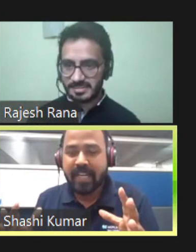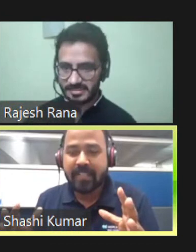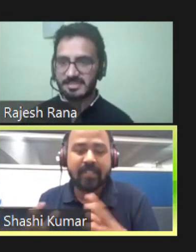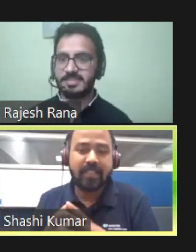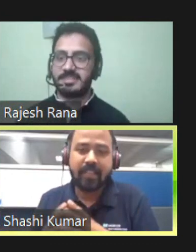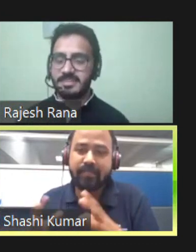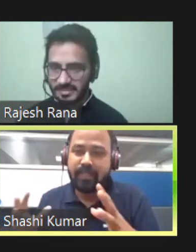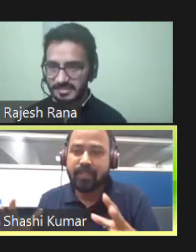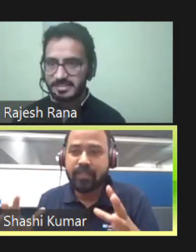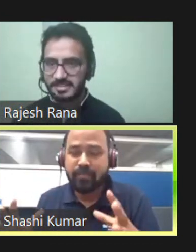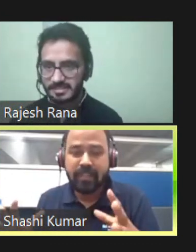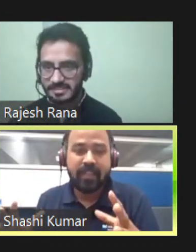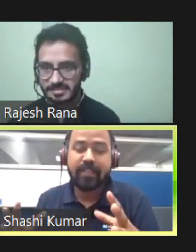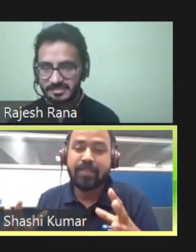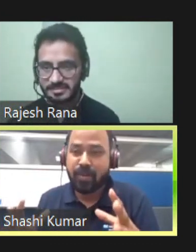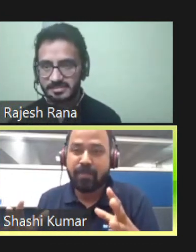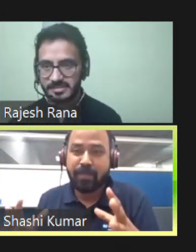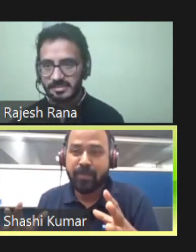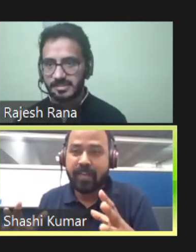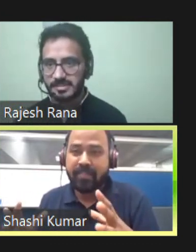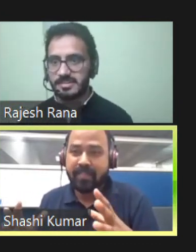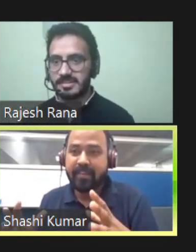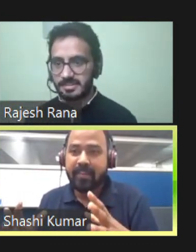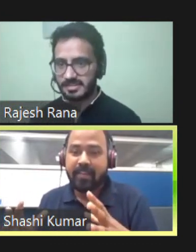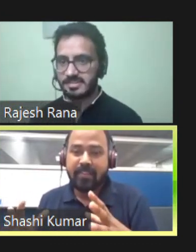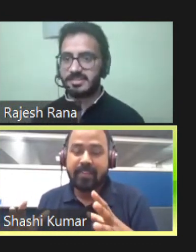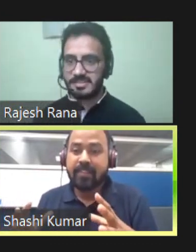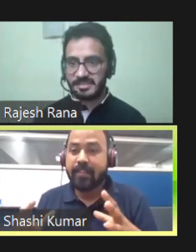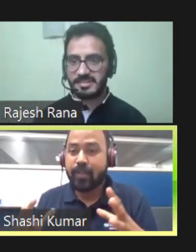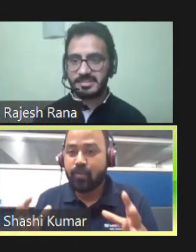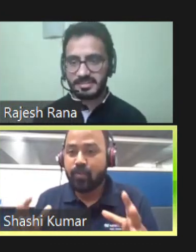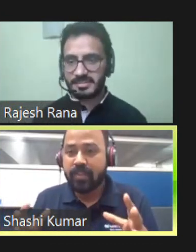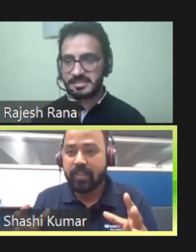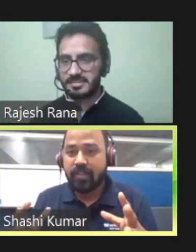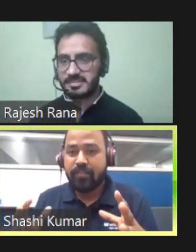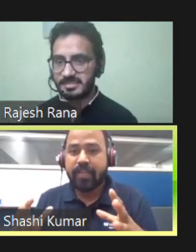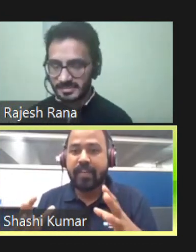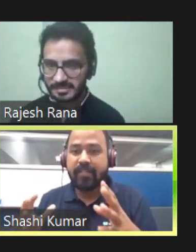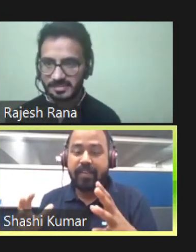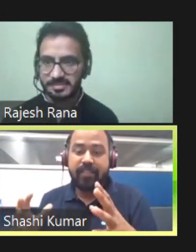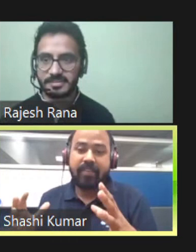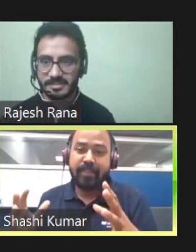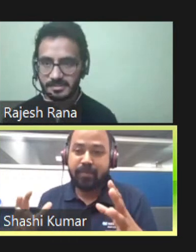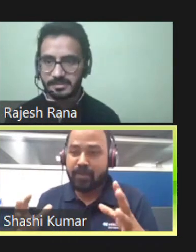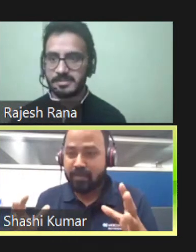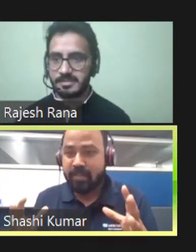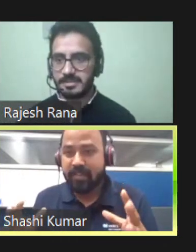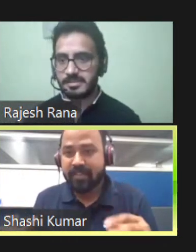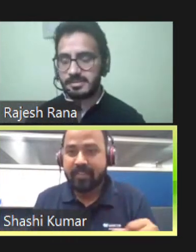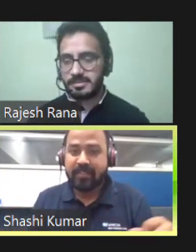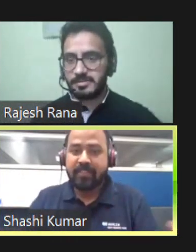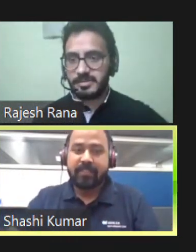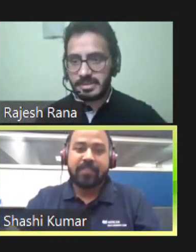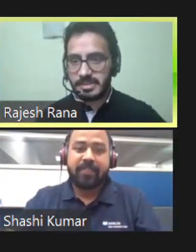stopping you guys. Nothing can stop you. I think this is the new world where everything is